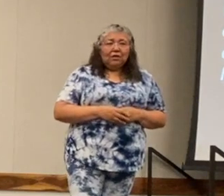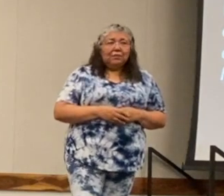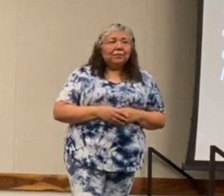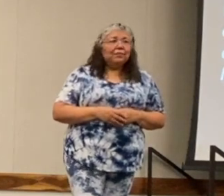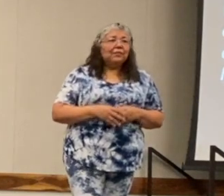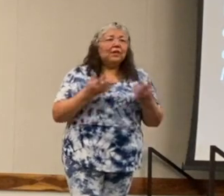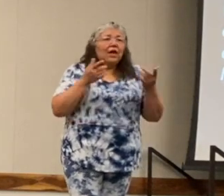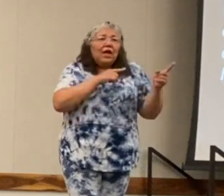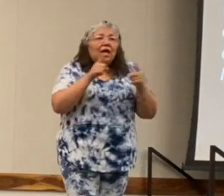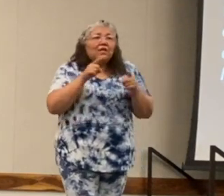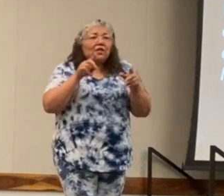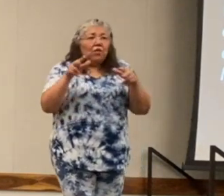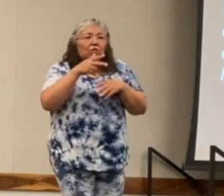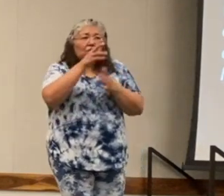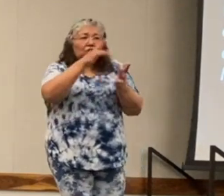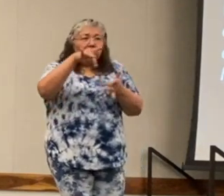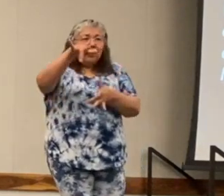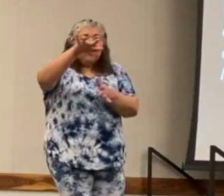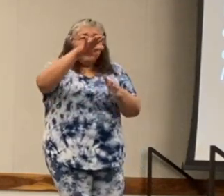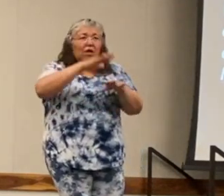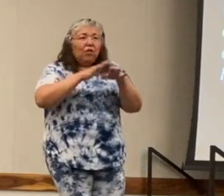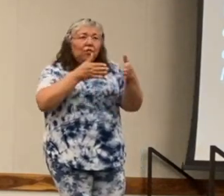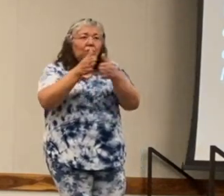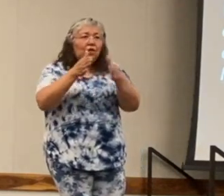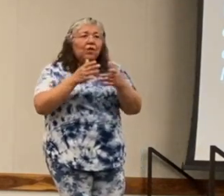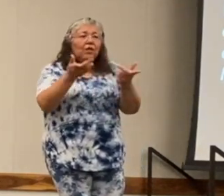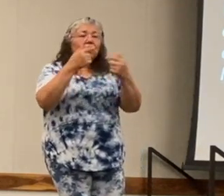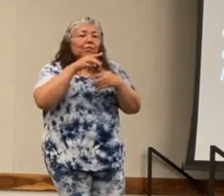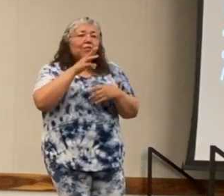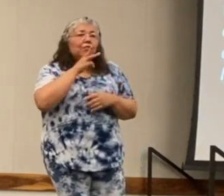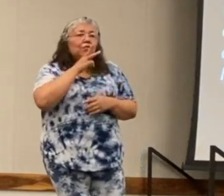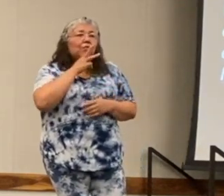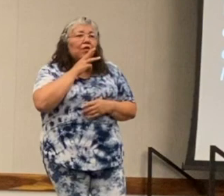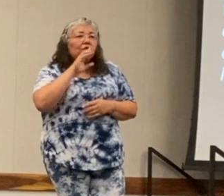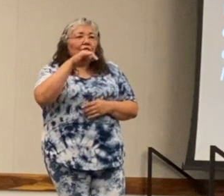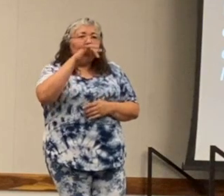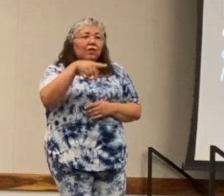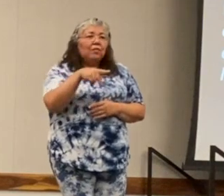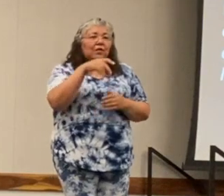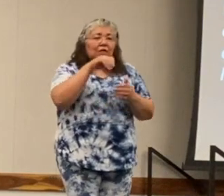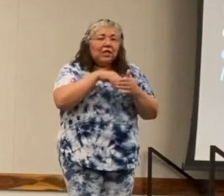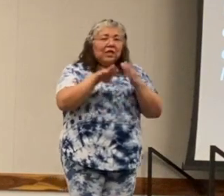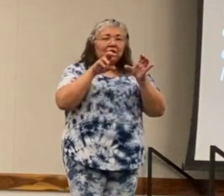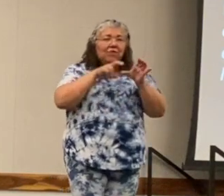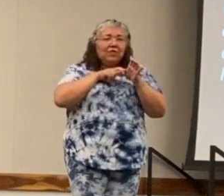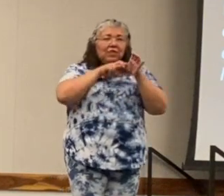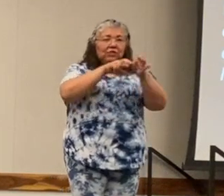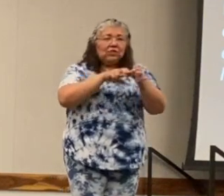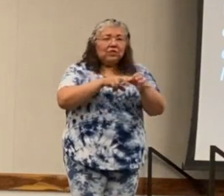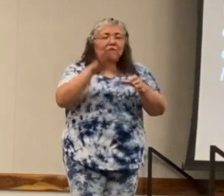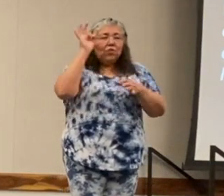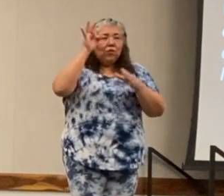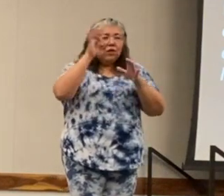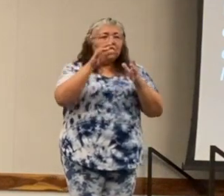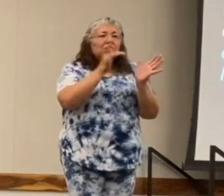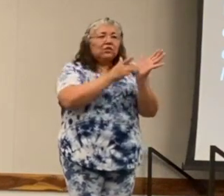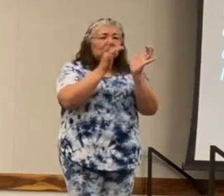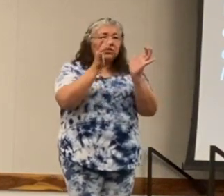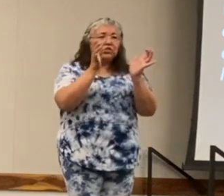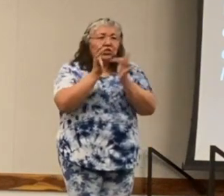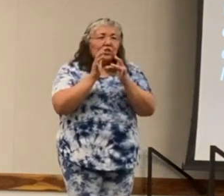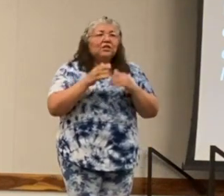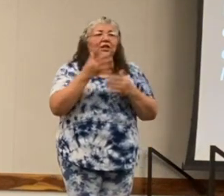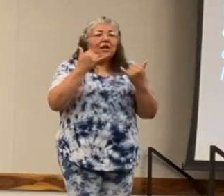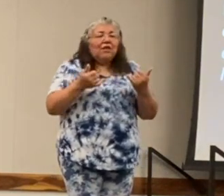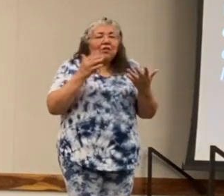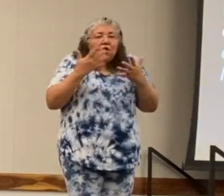they were traveling down the road, they came to some water, right? So Philip is in the chariot. He's witnessing to Jesus. This guy is already